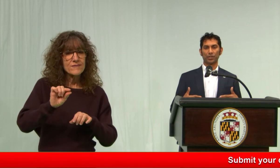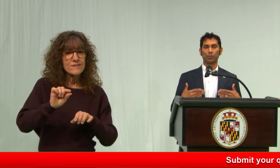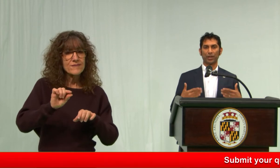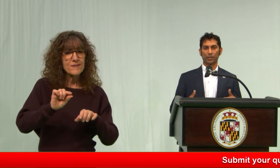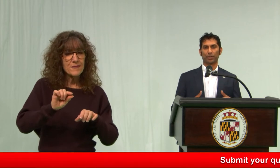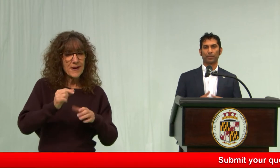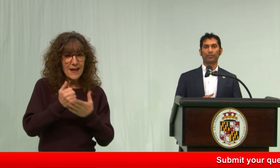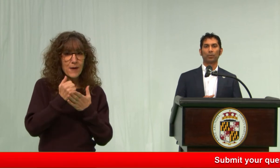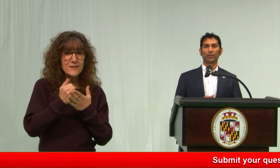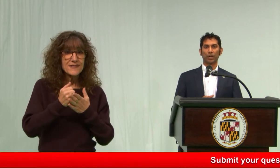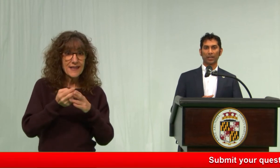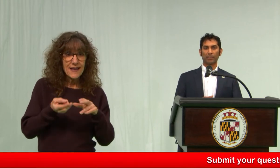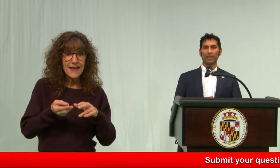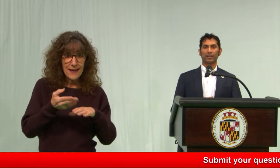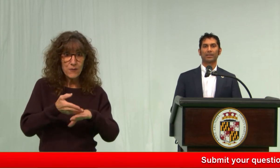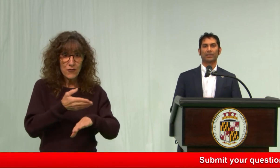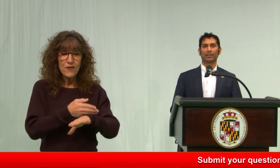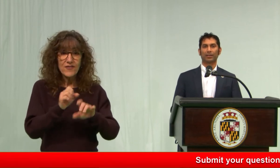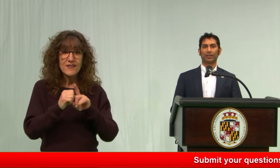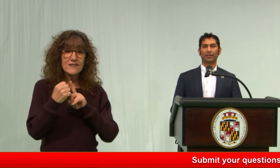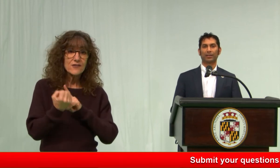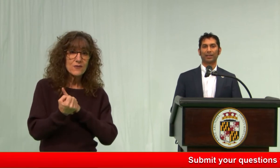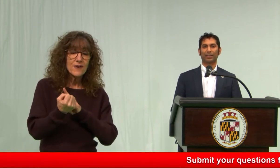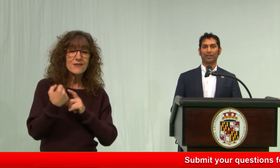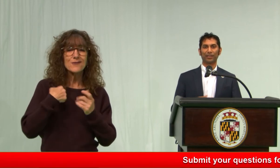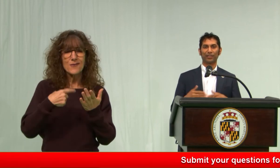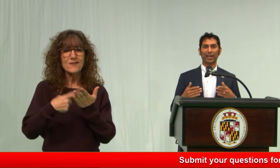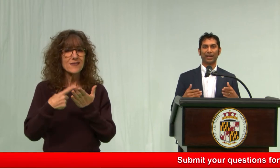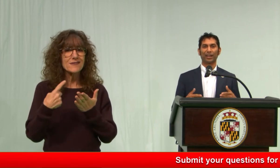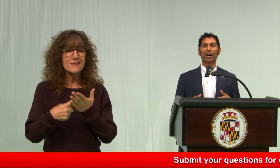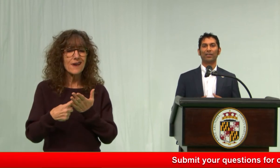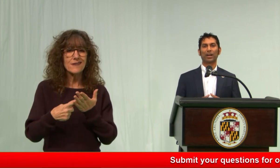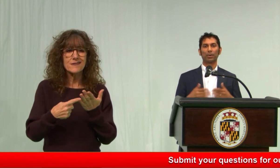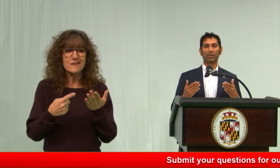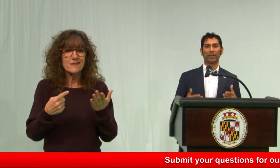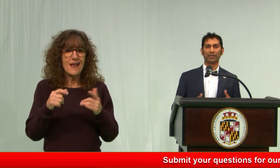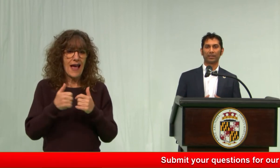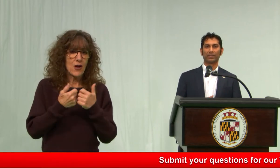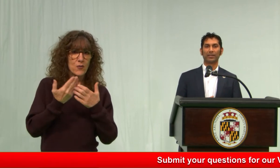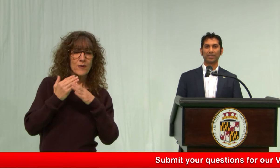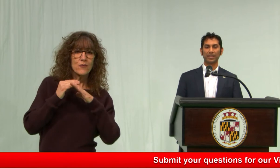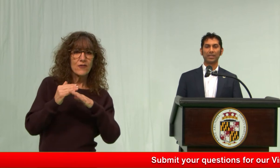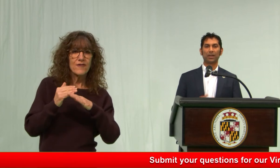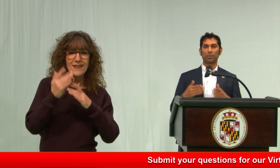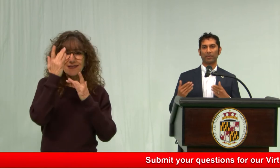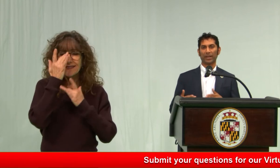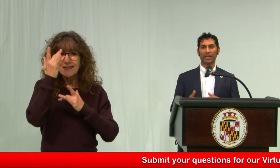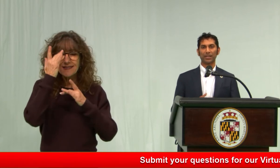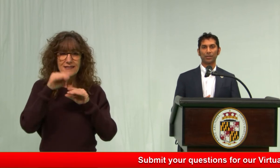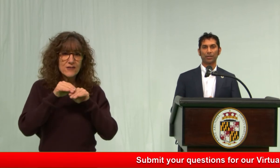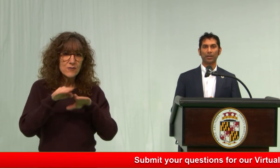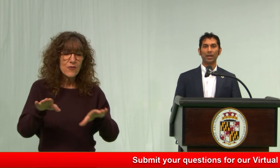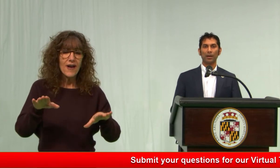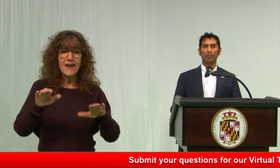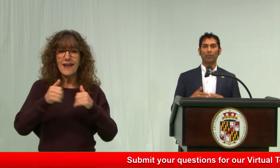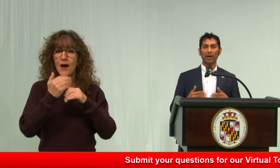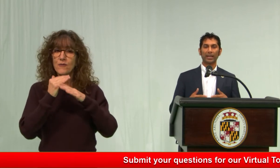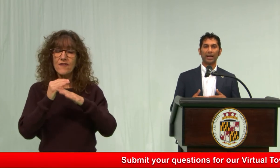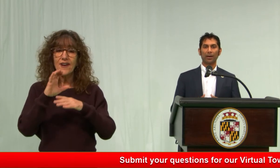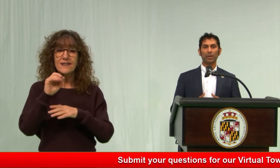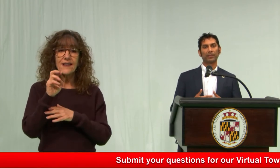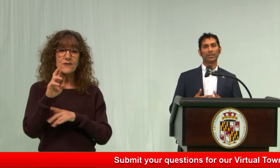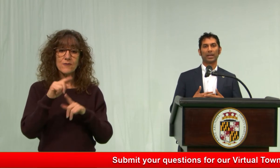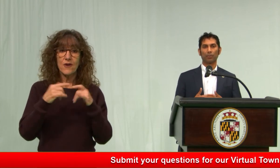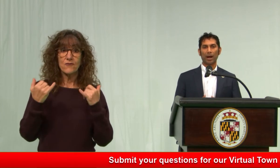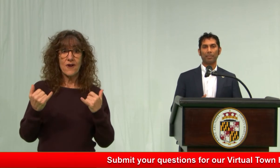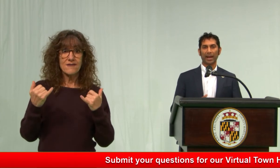improve the situation. We've talked about this in the setting of how do we prevent disease, how do we prevent cancer, but right